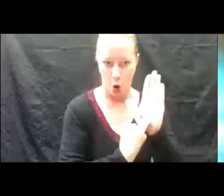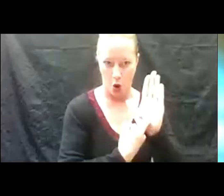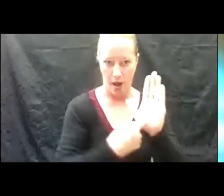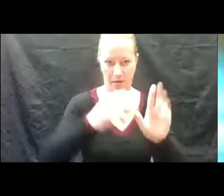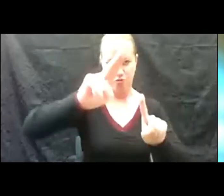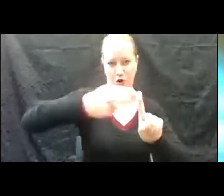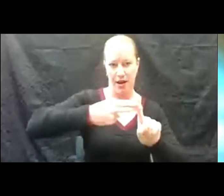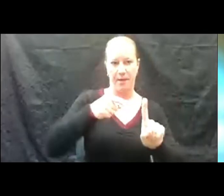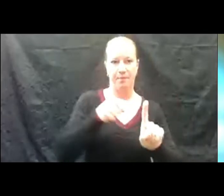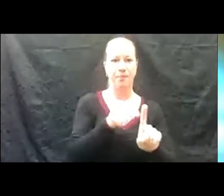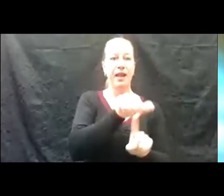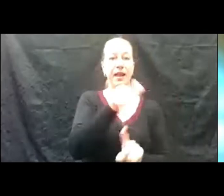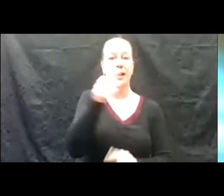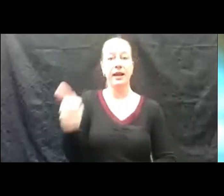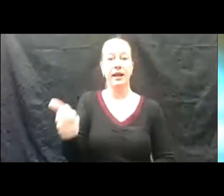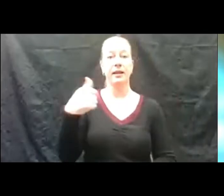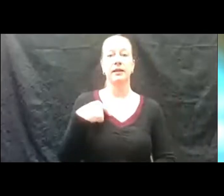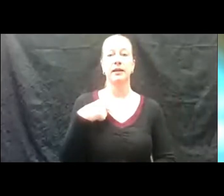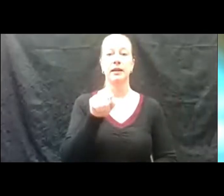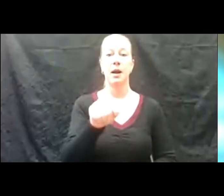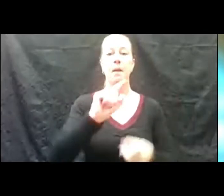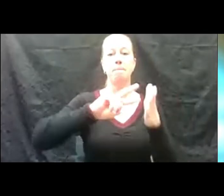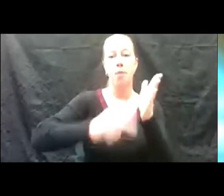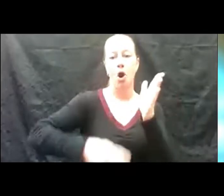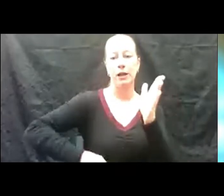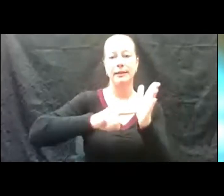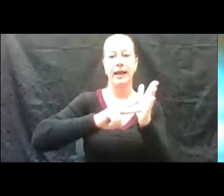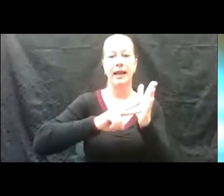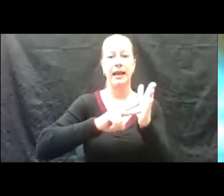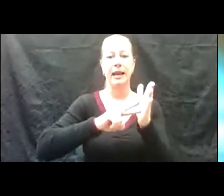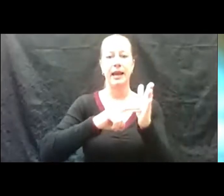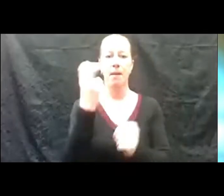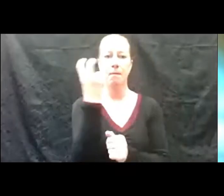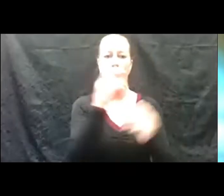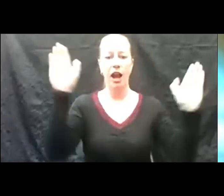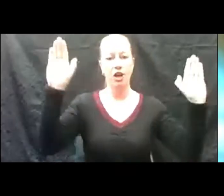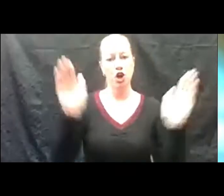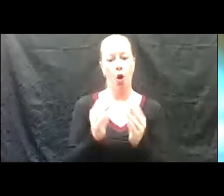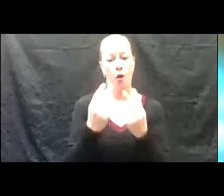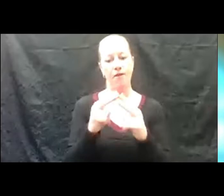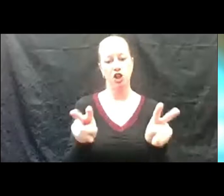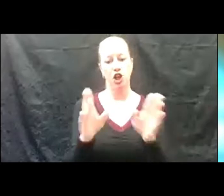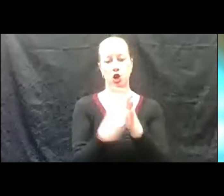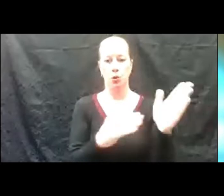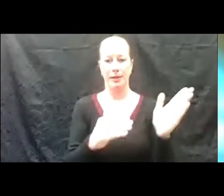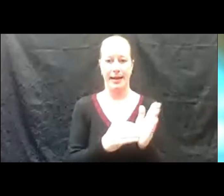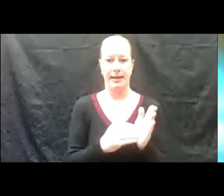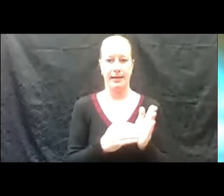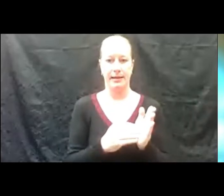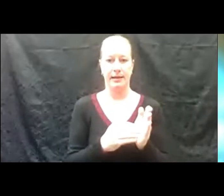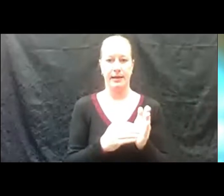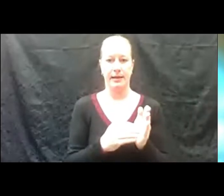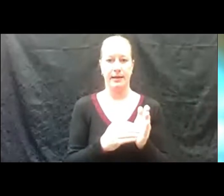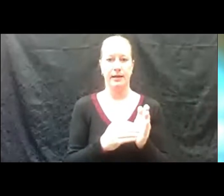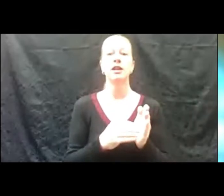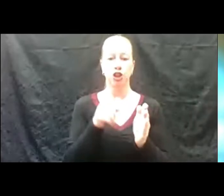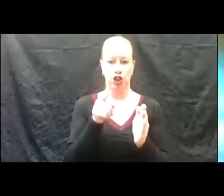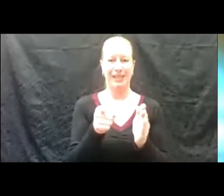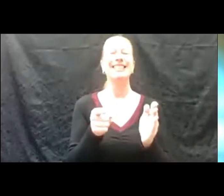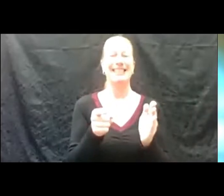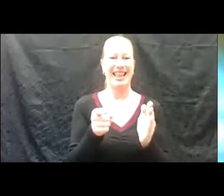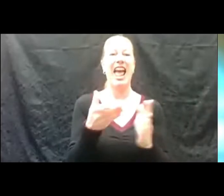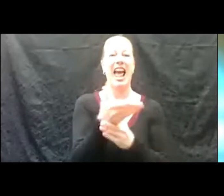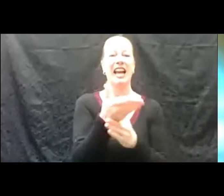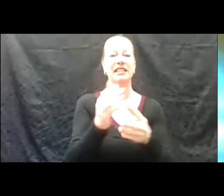is the General Manager, Policy and Advocacy at Blind Low Vision New Zealand. She is the Access Alliance